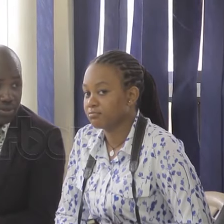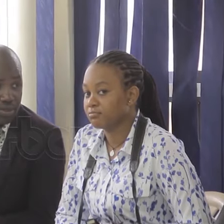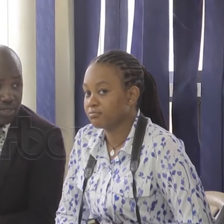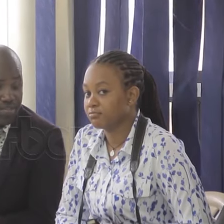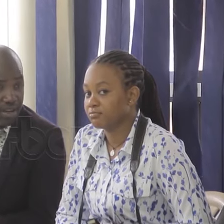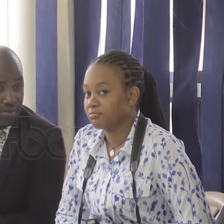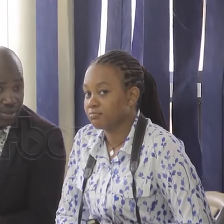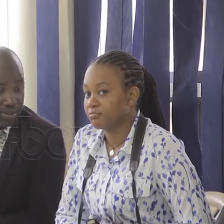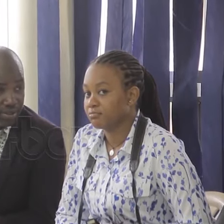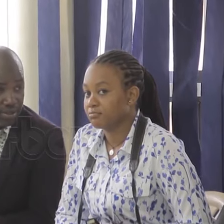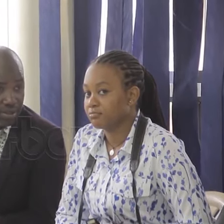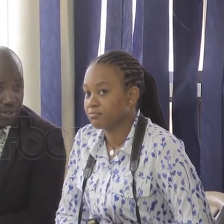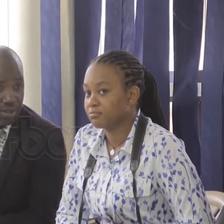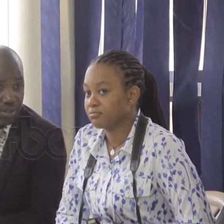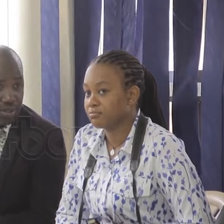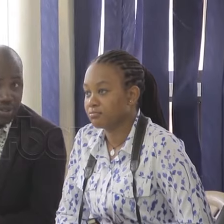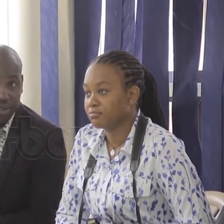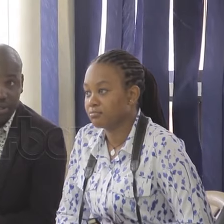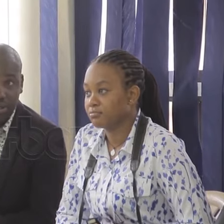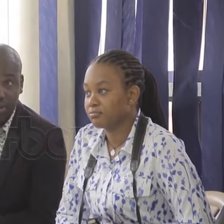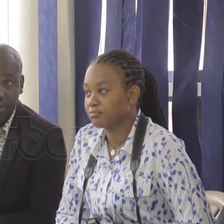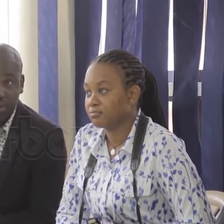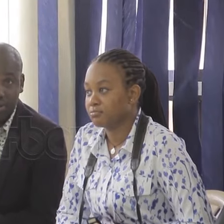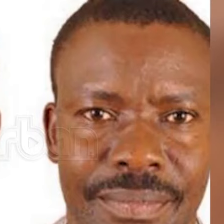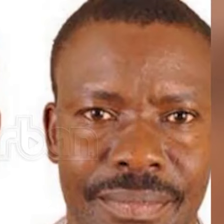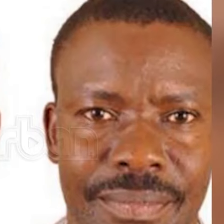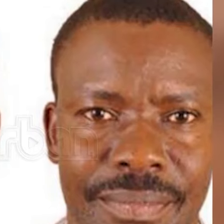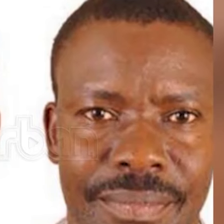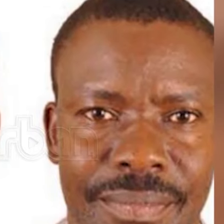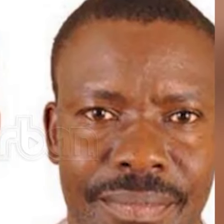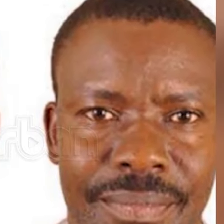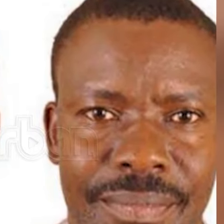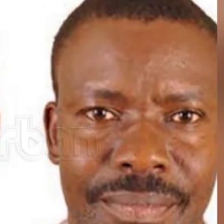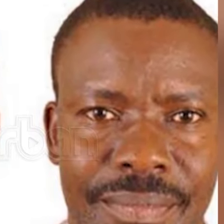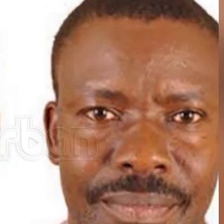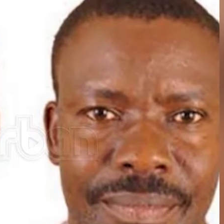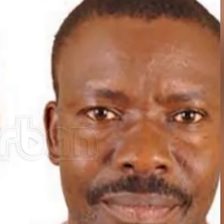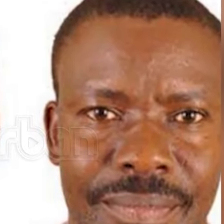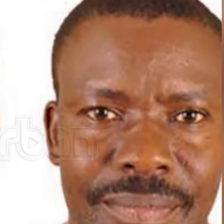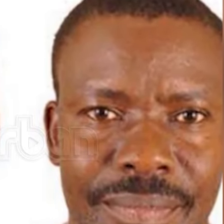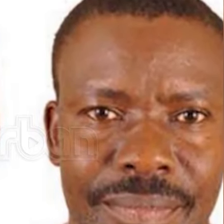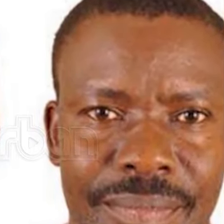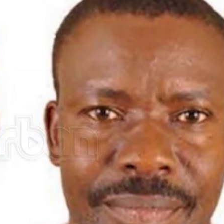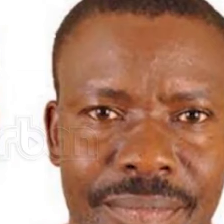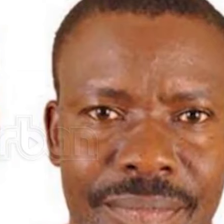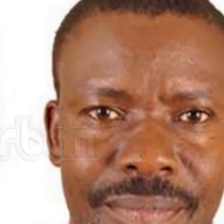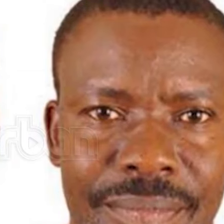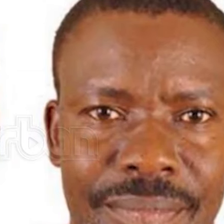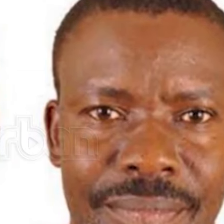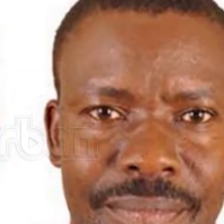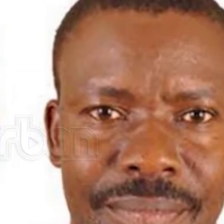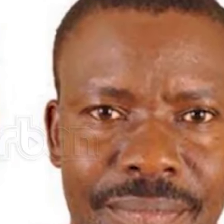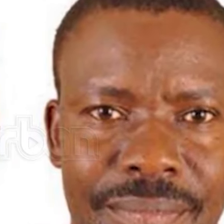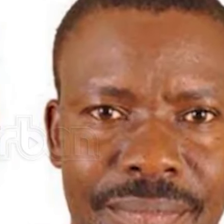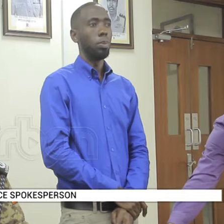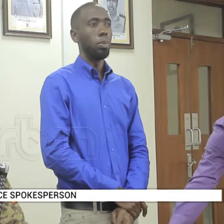disabled 16-year-old student. It is alleged that Dr. Aaron lured the minor to his car and assaulted her and later intimidated